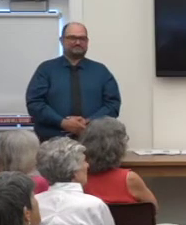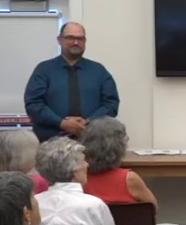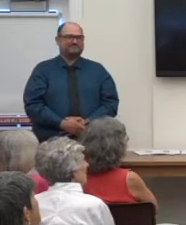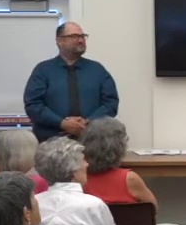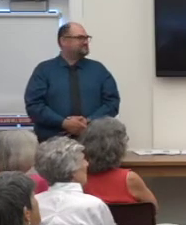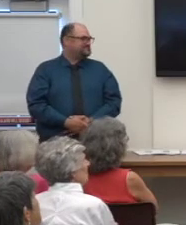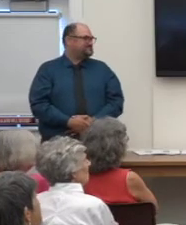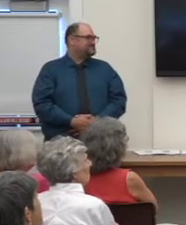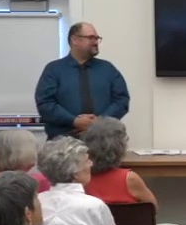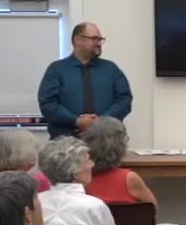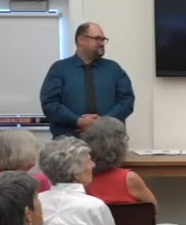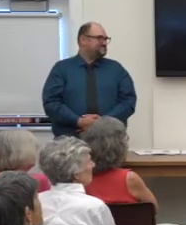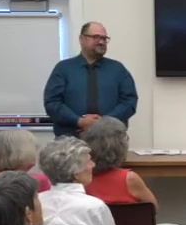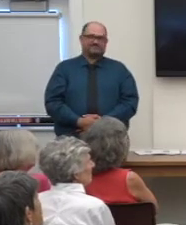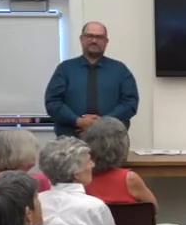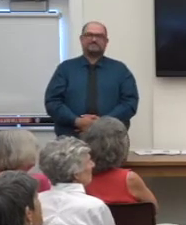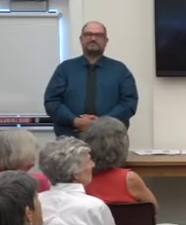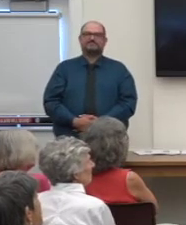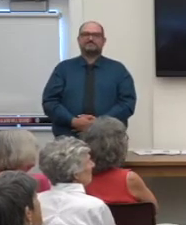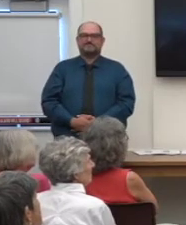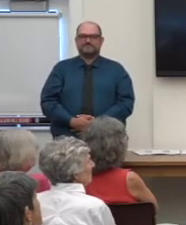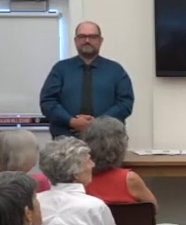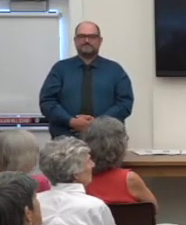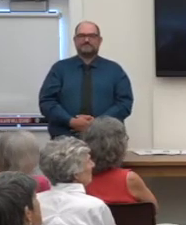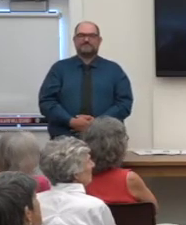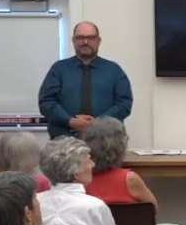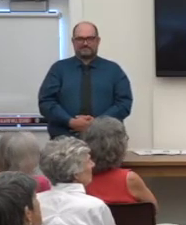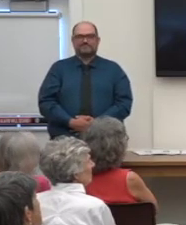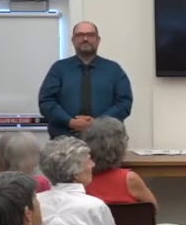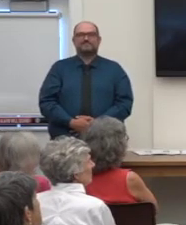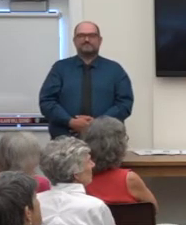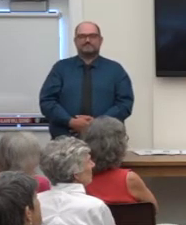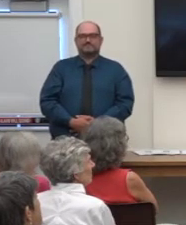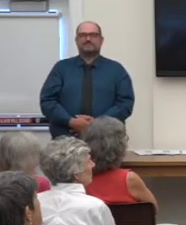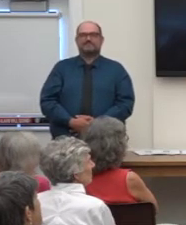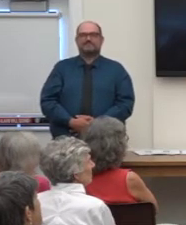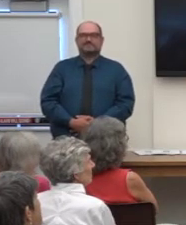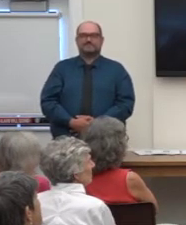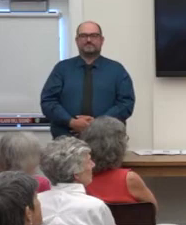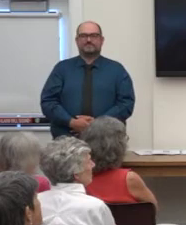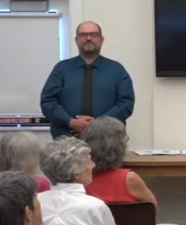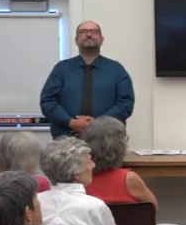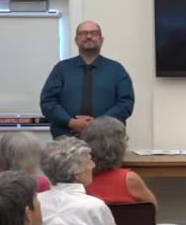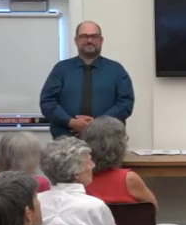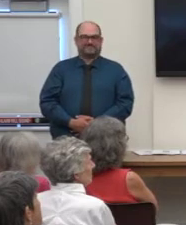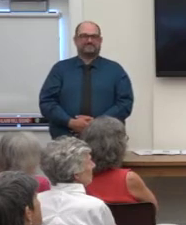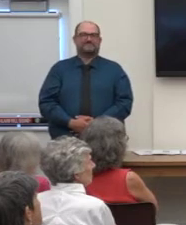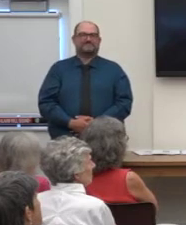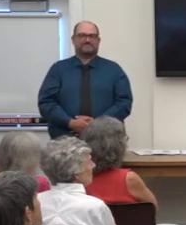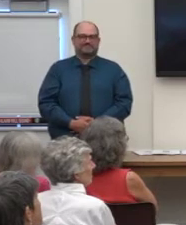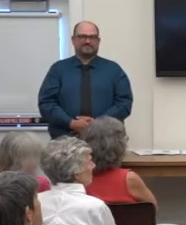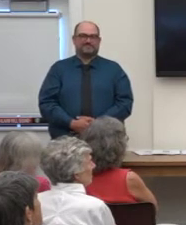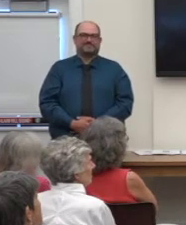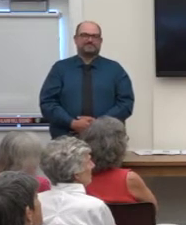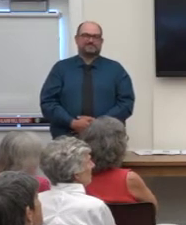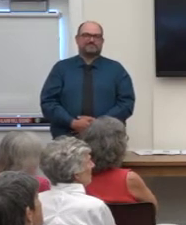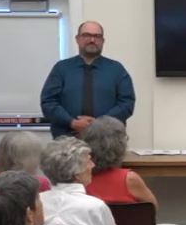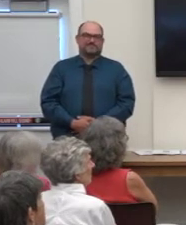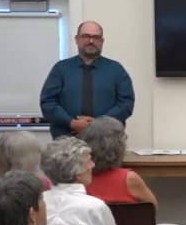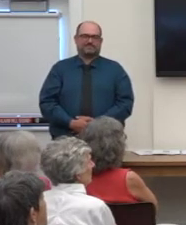So this is to kiss, and this is a sign for Jesus. I'll do it really graphically so you'll see what it means.